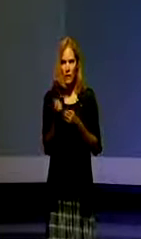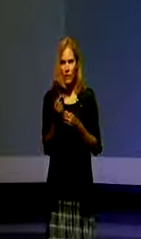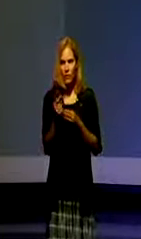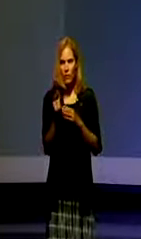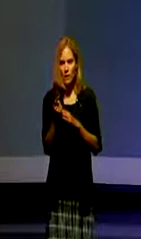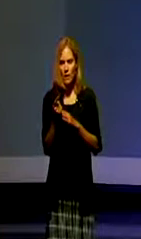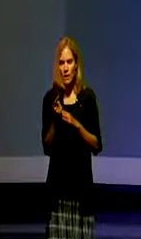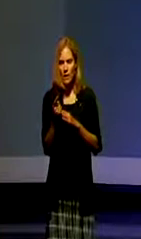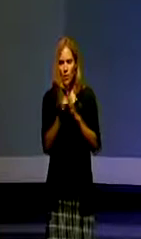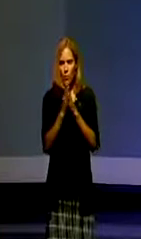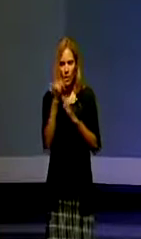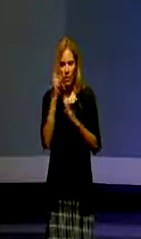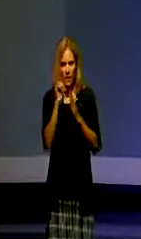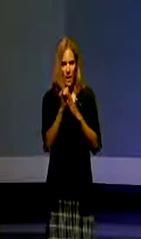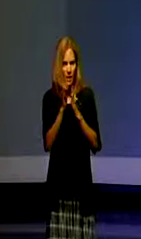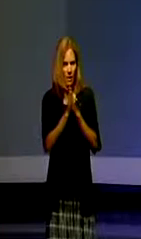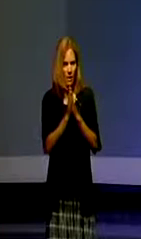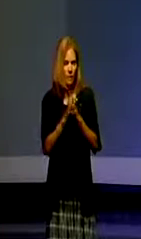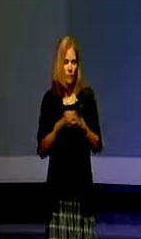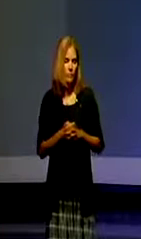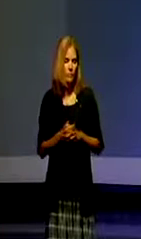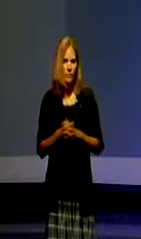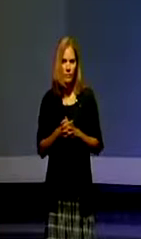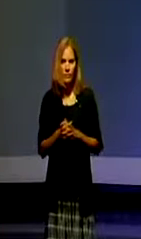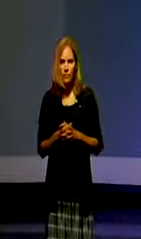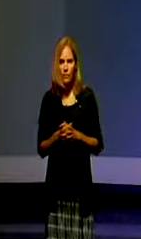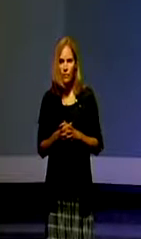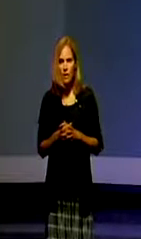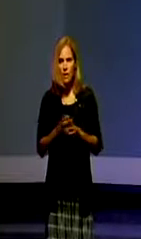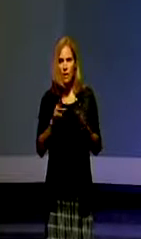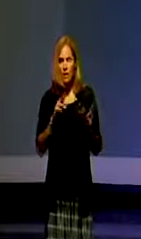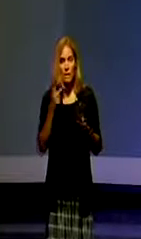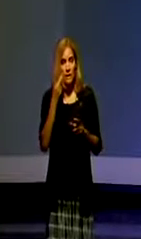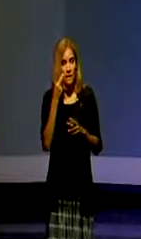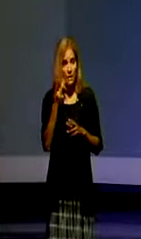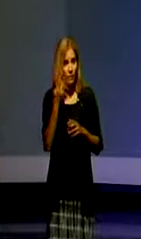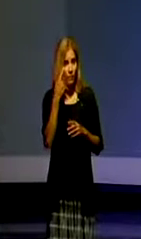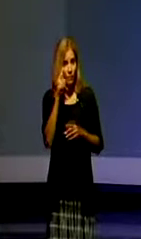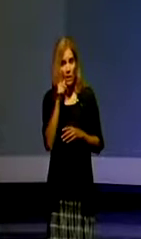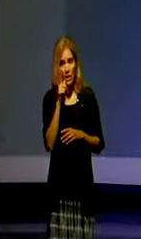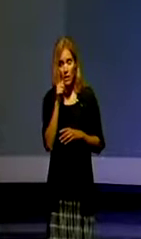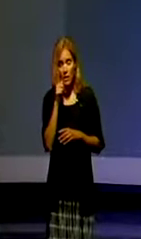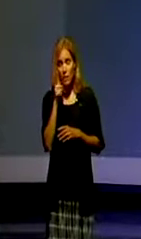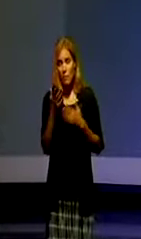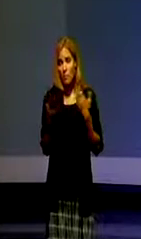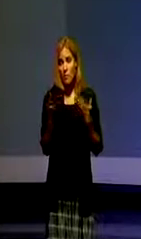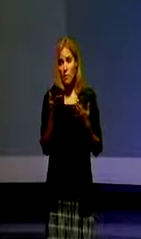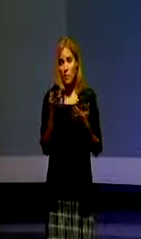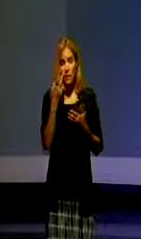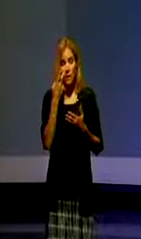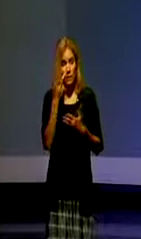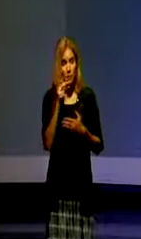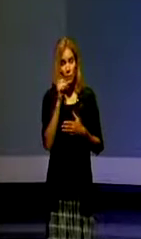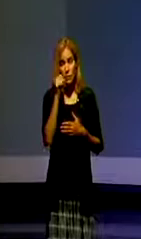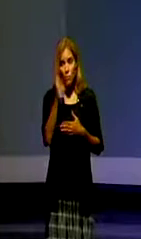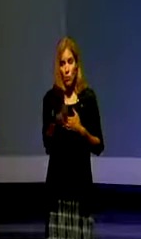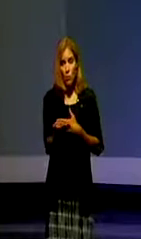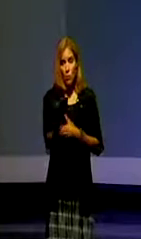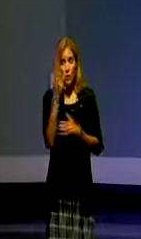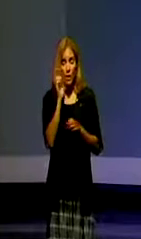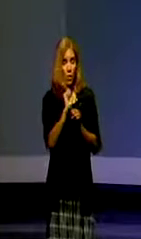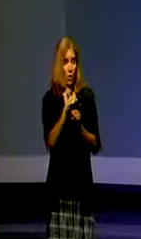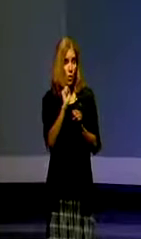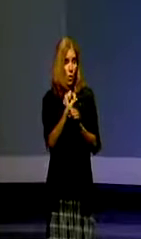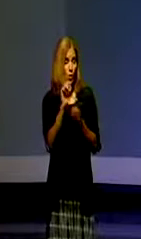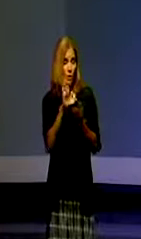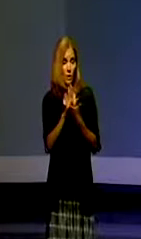and would you pray for that person? You might be getting ready to see them for lunch. Maybe you're going to see them tomorrow morning at work or